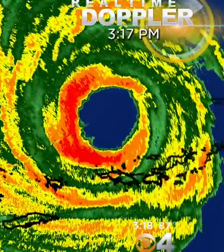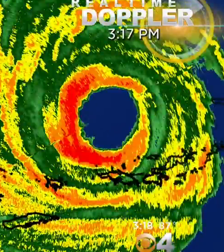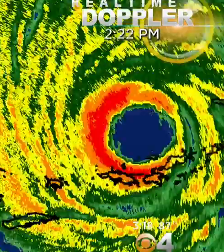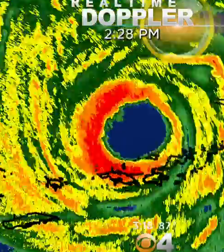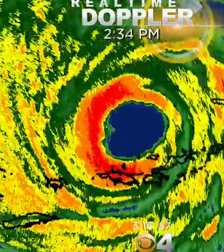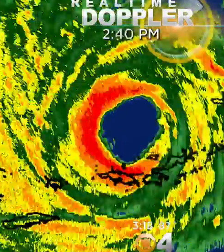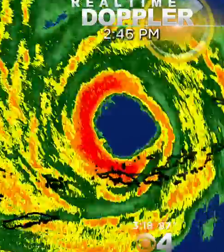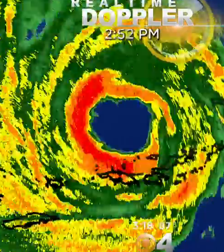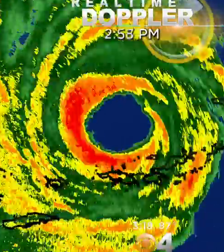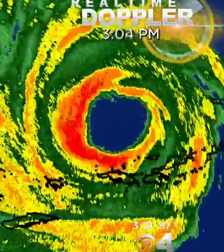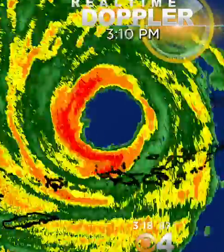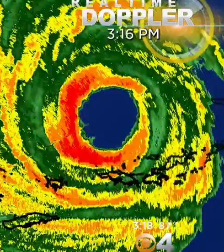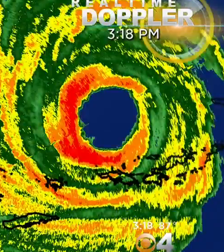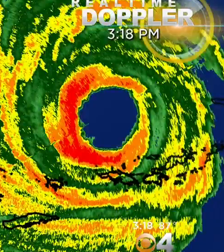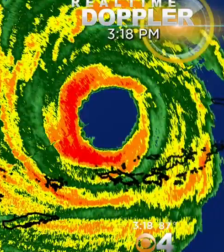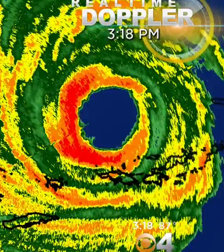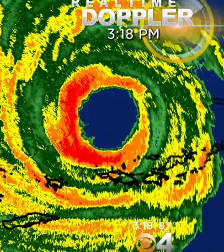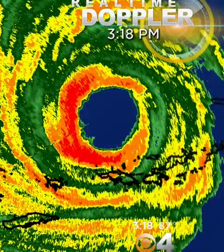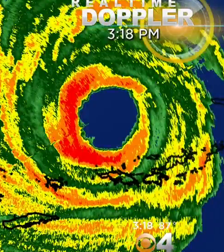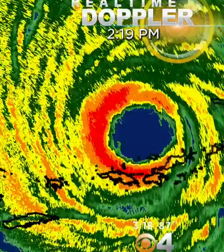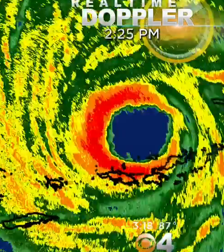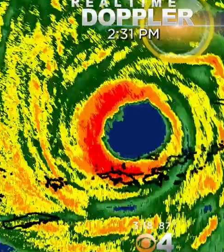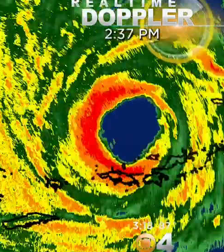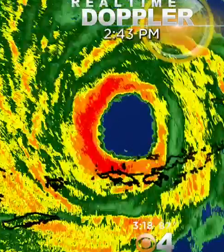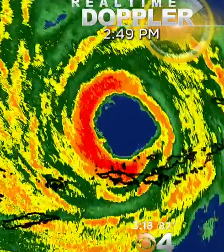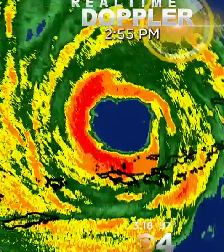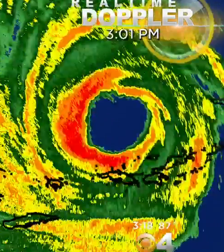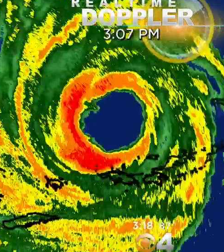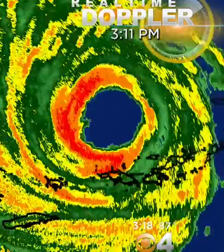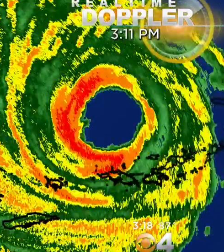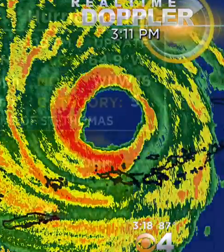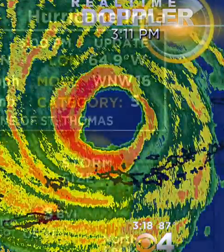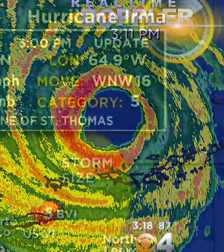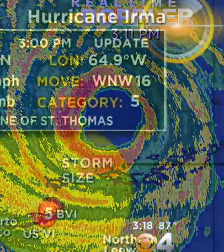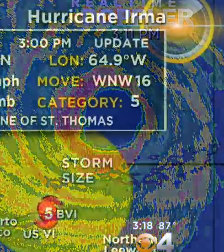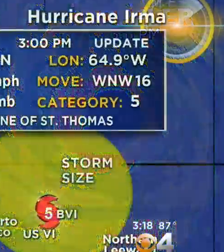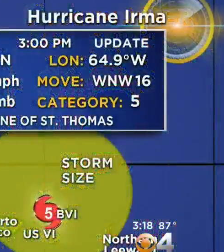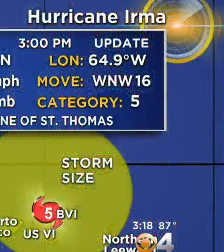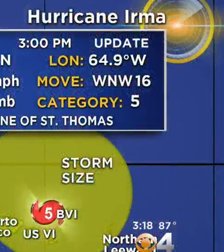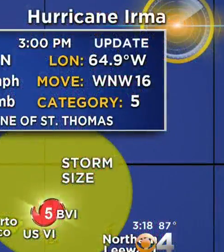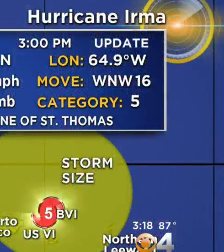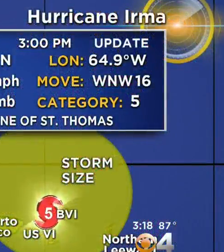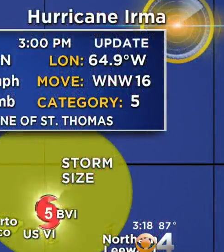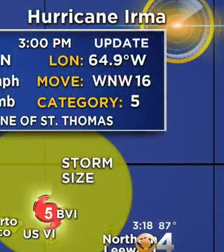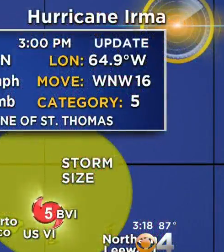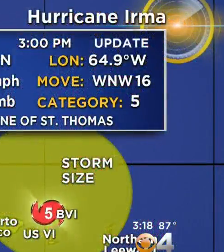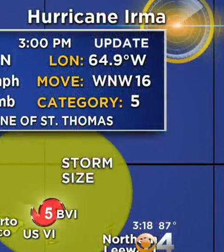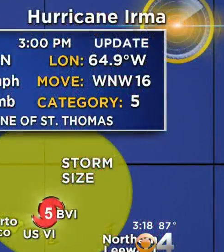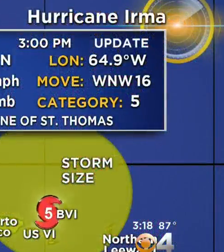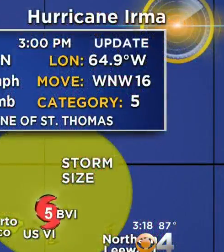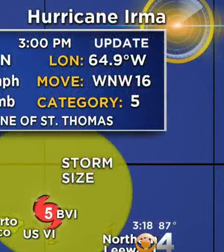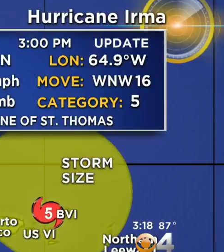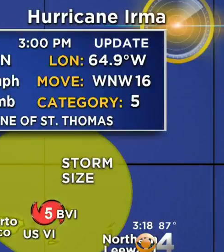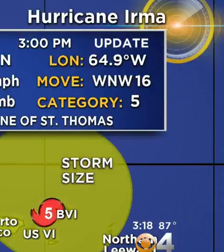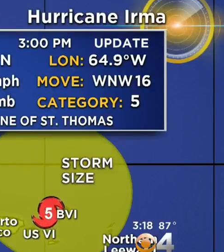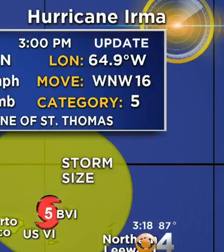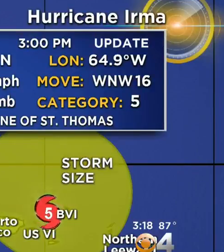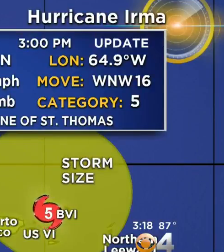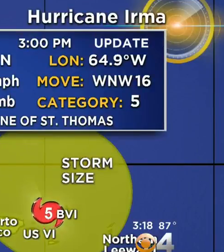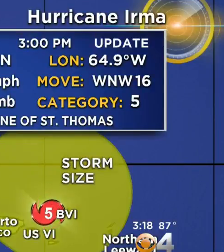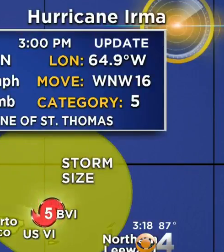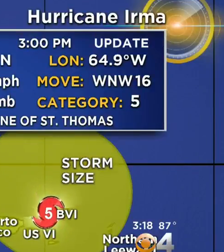passed. Also, you want to stay away from the coast there, because there will be storm surge flooding along the coast. Here is the 3 o'clock update. Winds